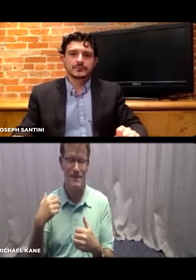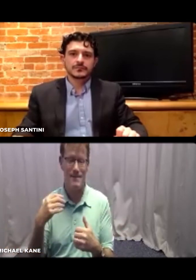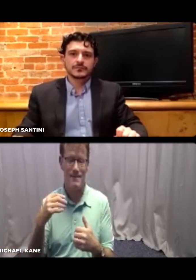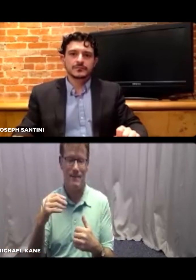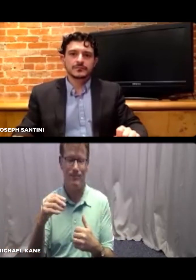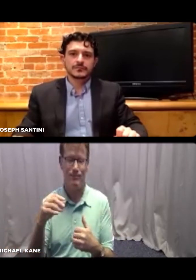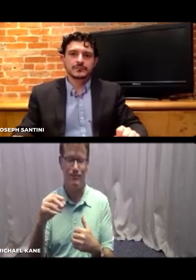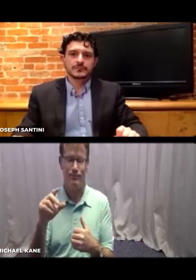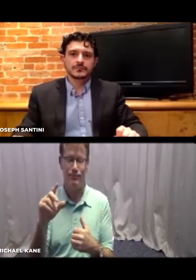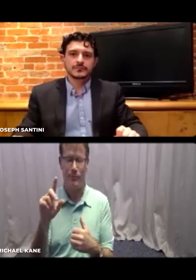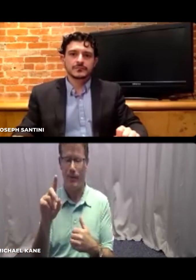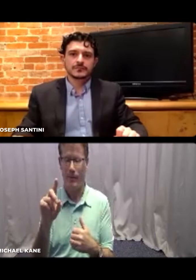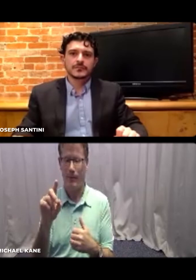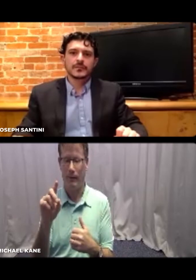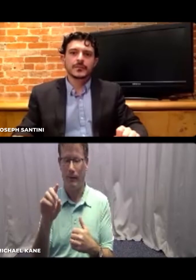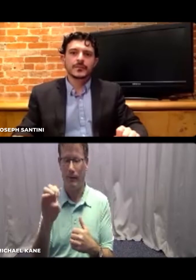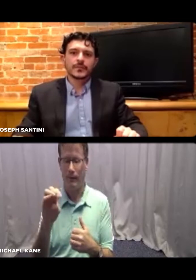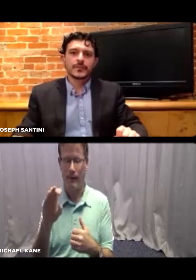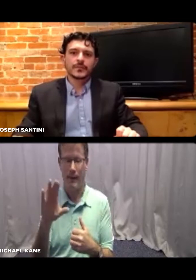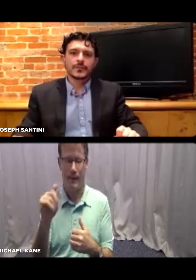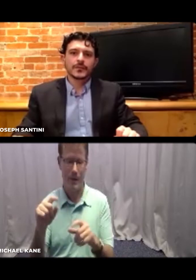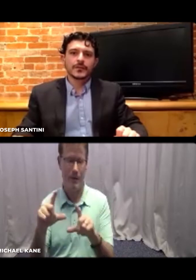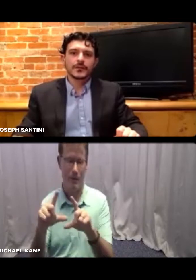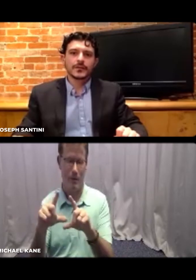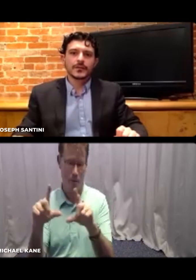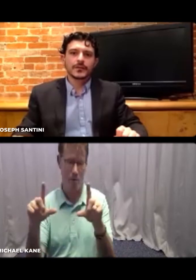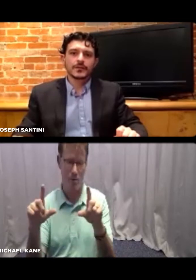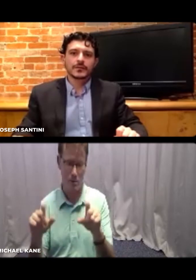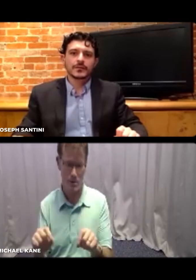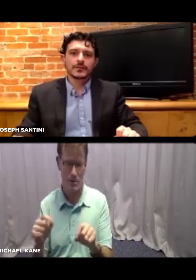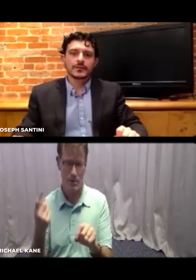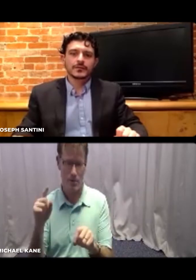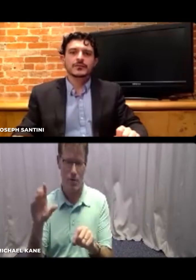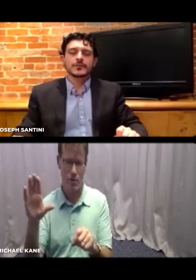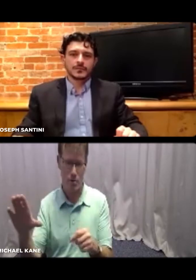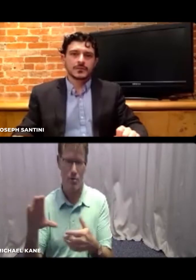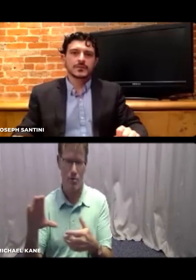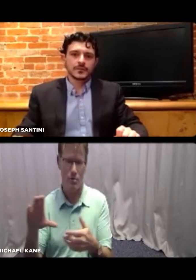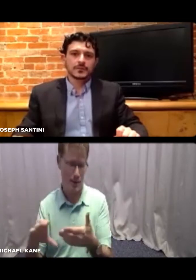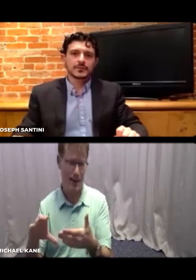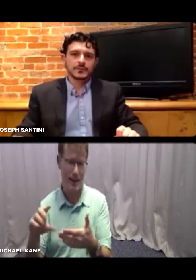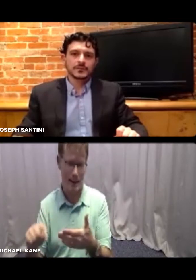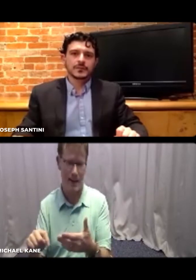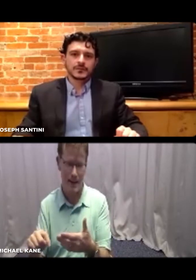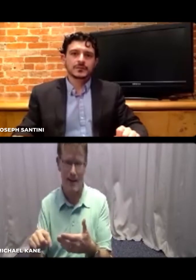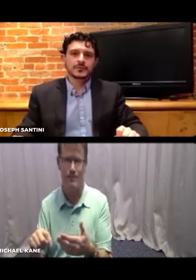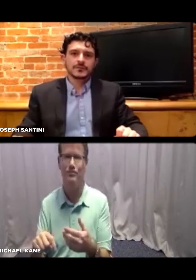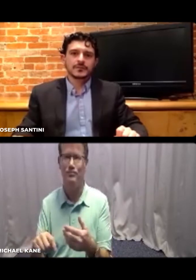And she now has a debit card attached to her checking account. Okay.